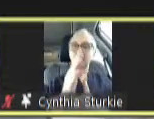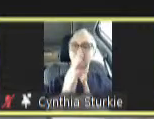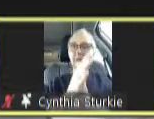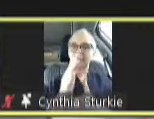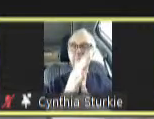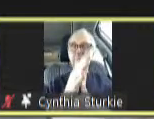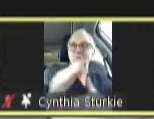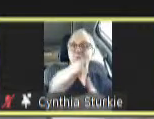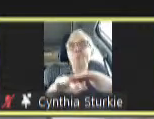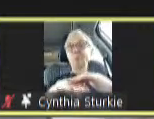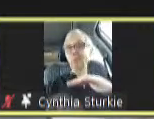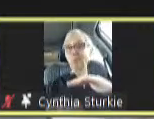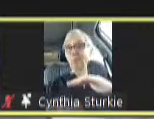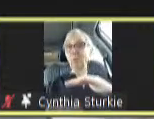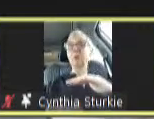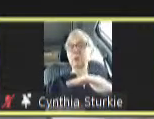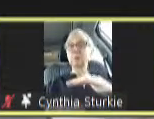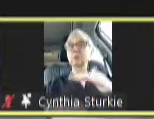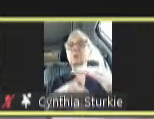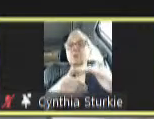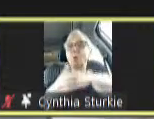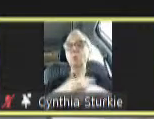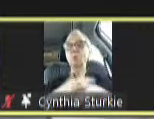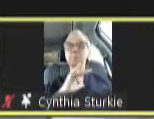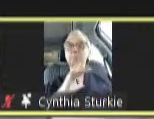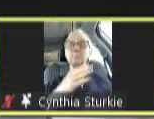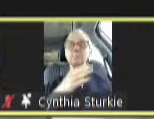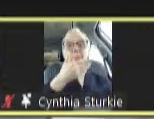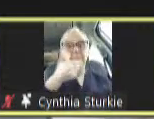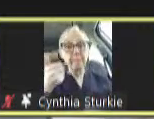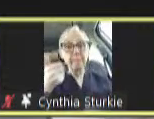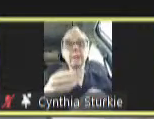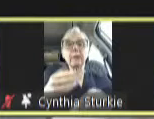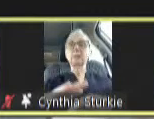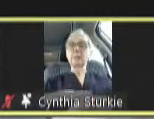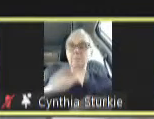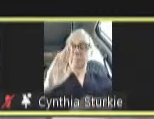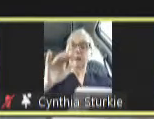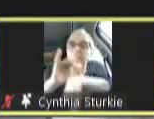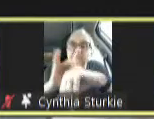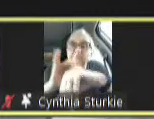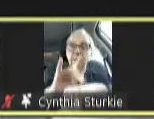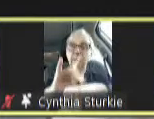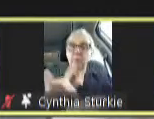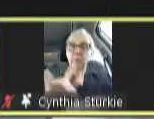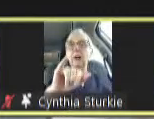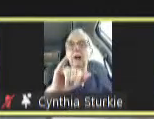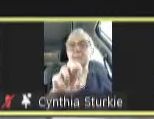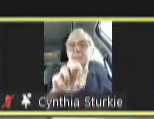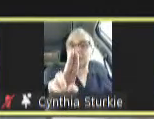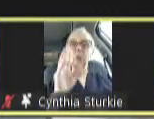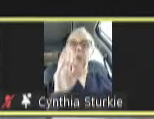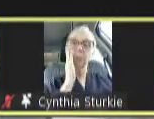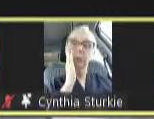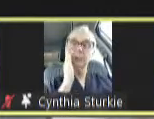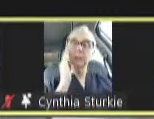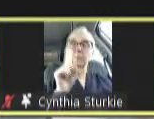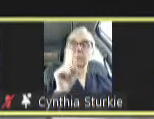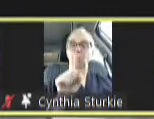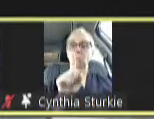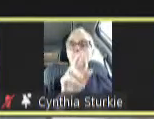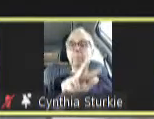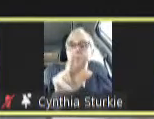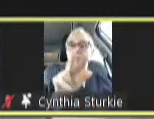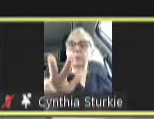than that. So we do have a significant amount of ICU beds available, and do also show a significant amount of